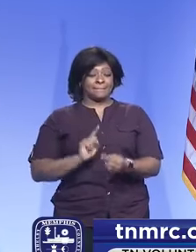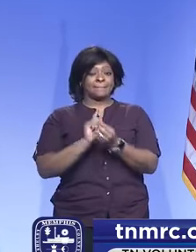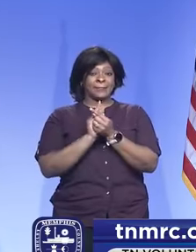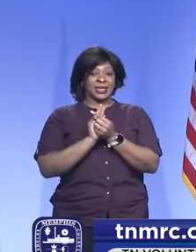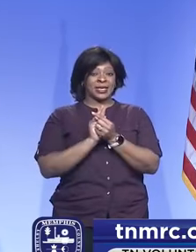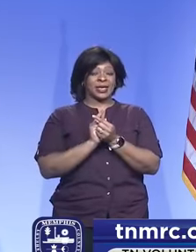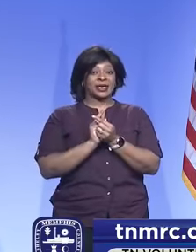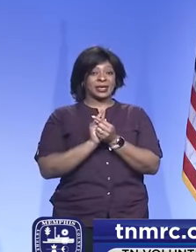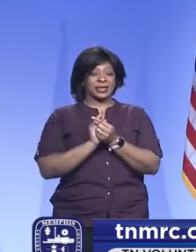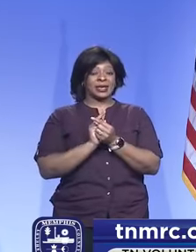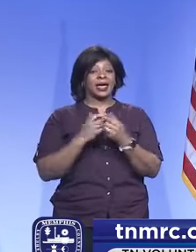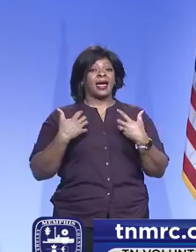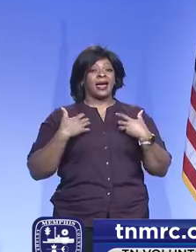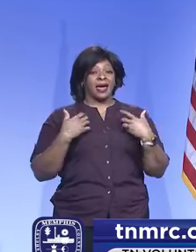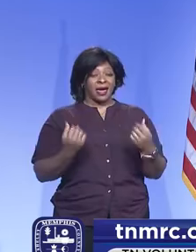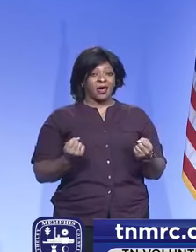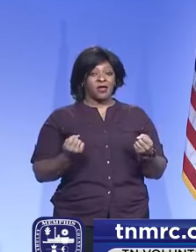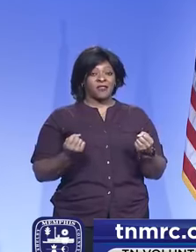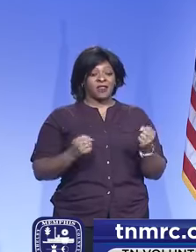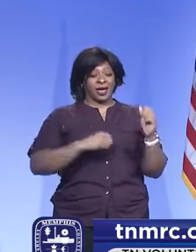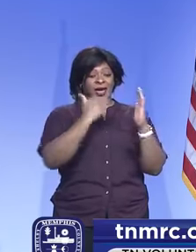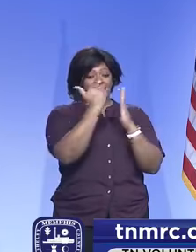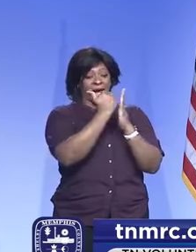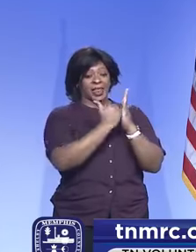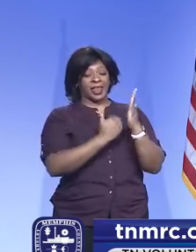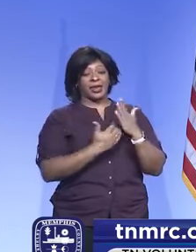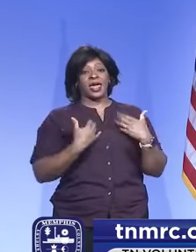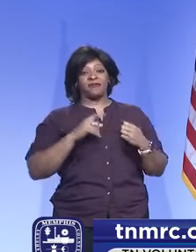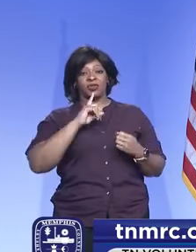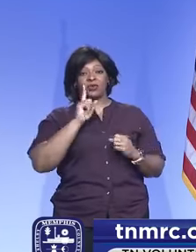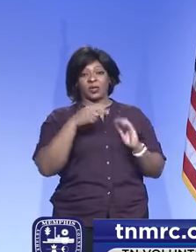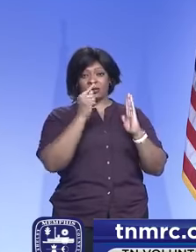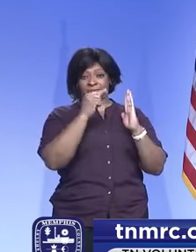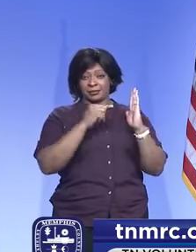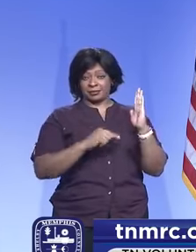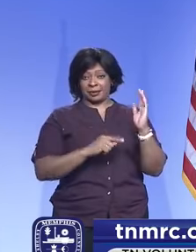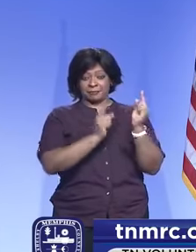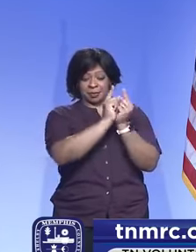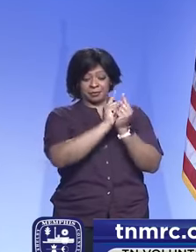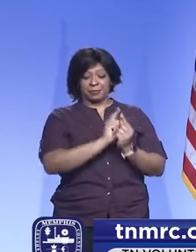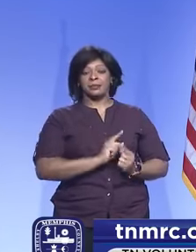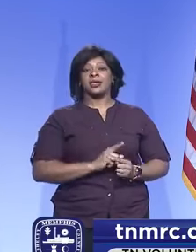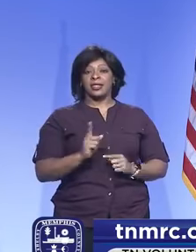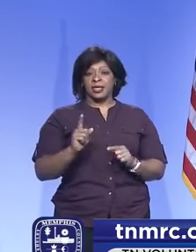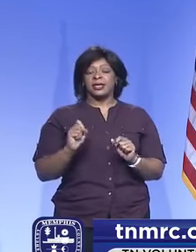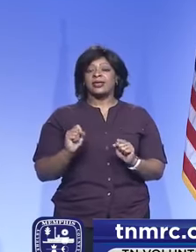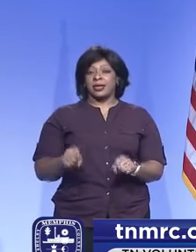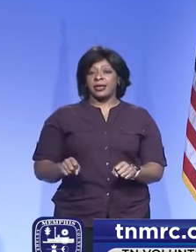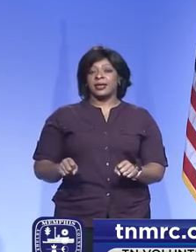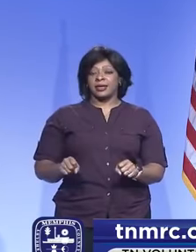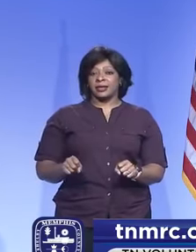health safety guides in the health directive, are able to